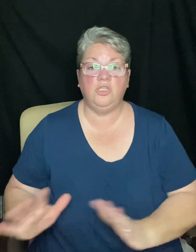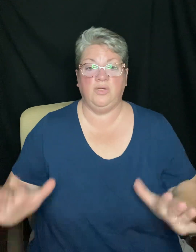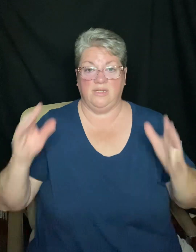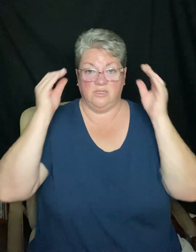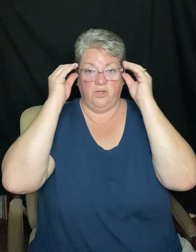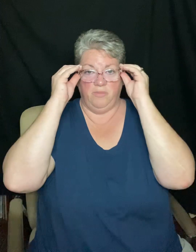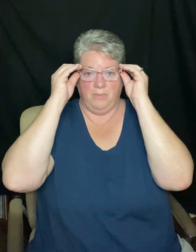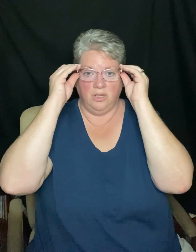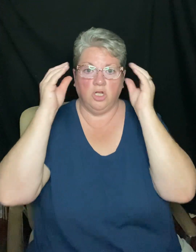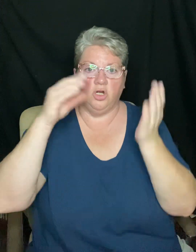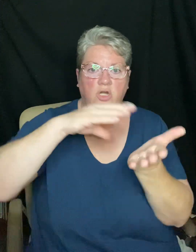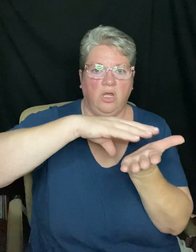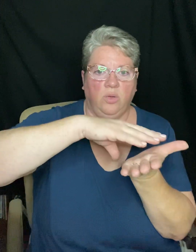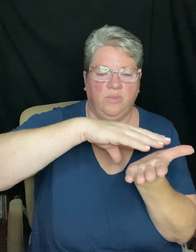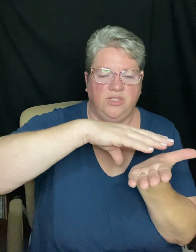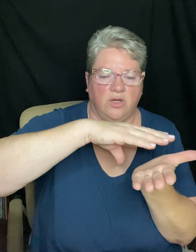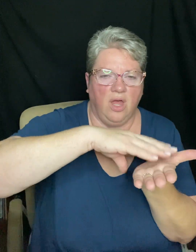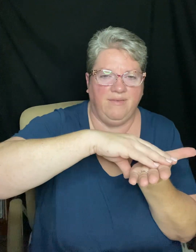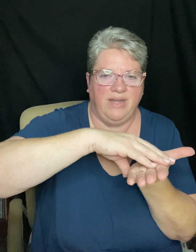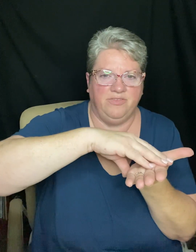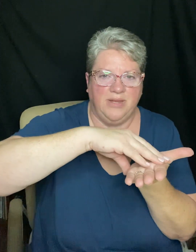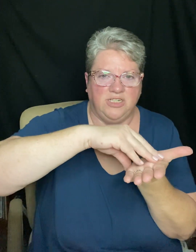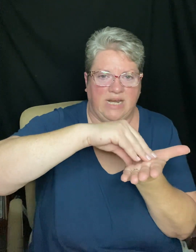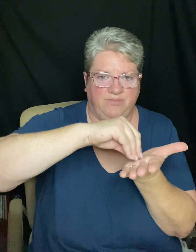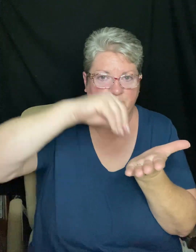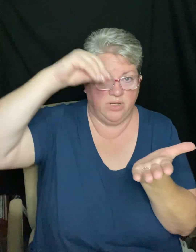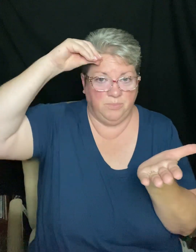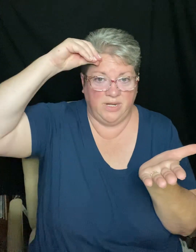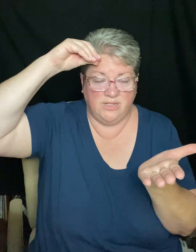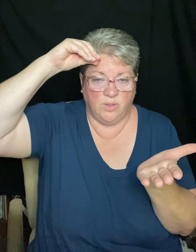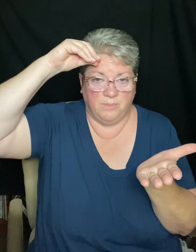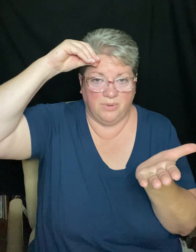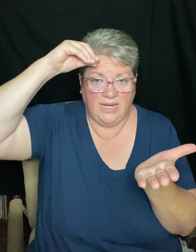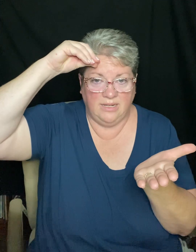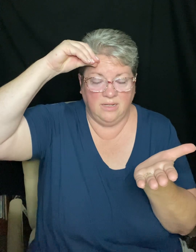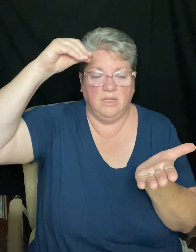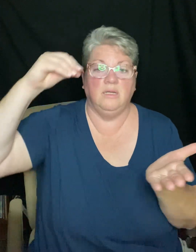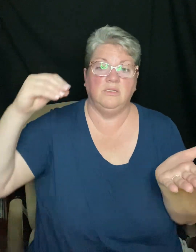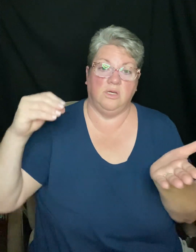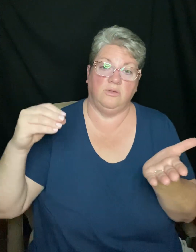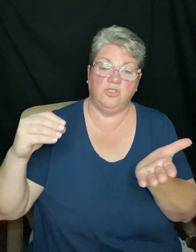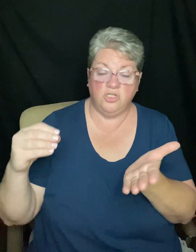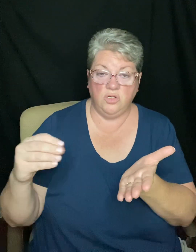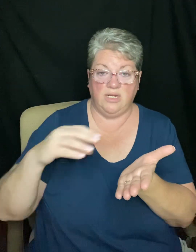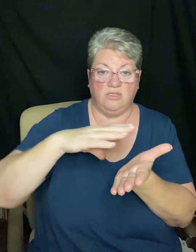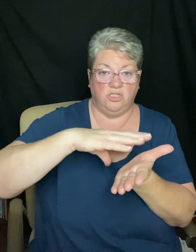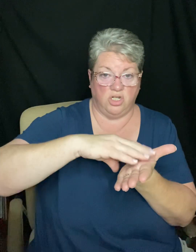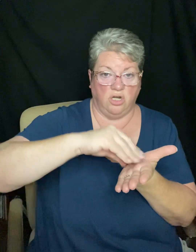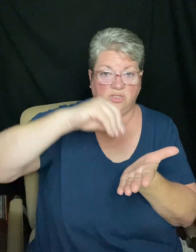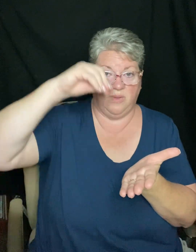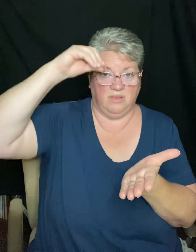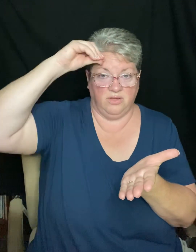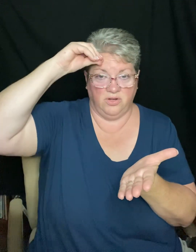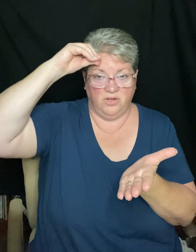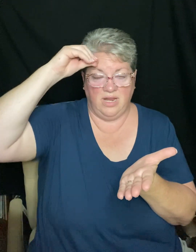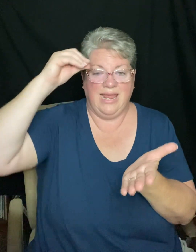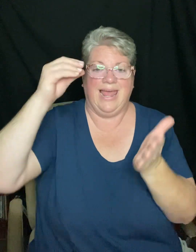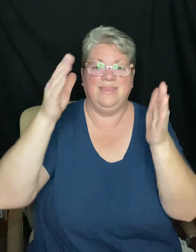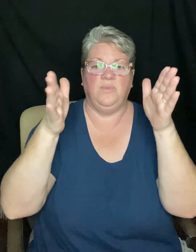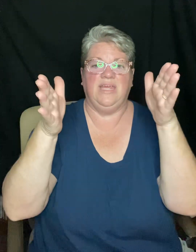Student. So you remember learn when we took all of that information out of the book and put it into our brain? So student starts with learn, and then we give it what